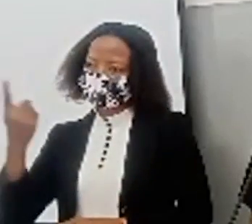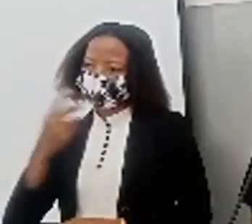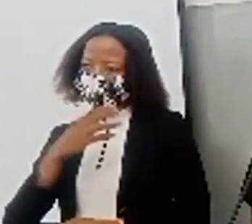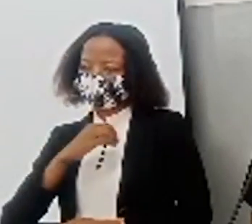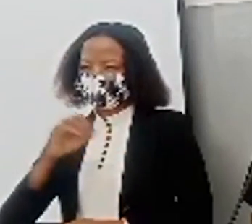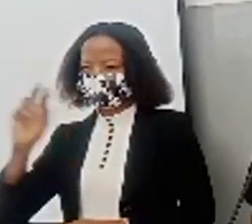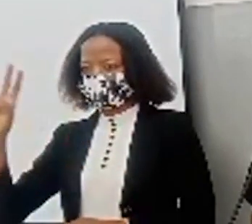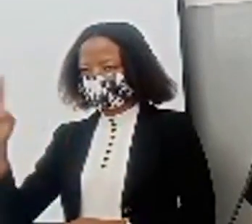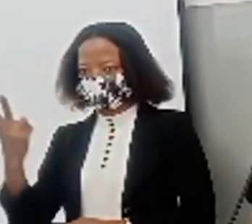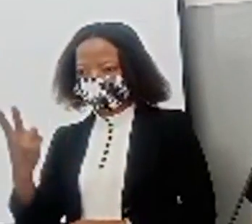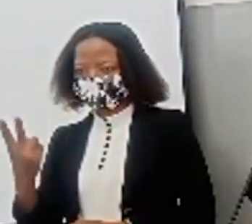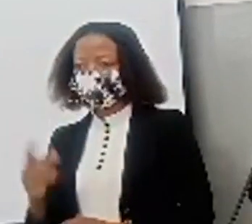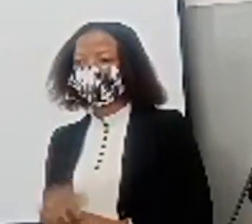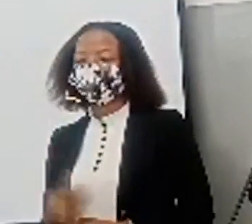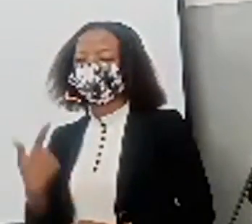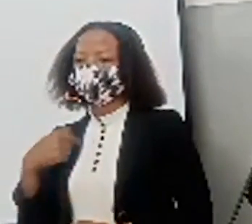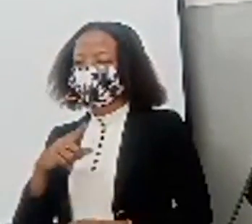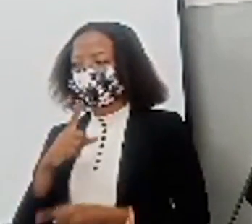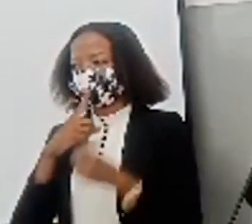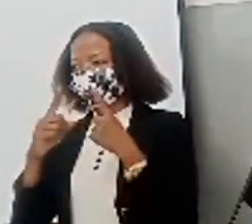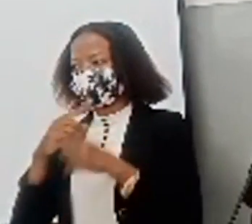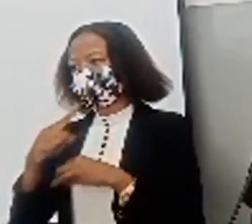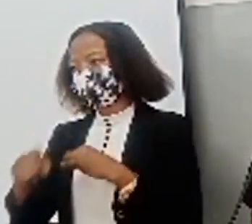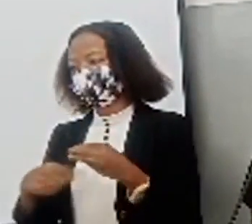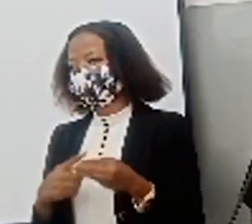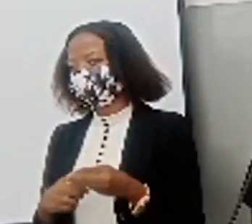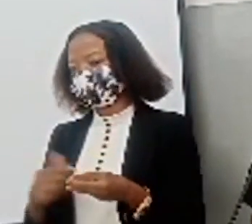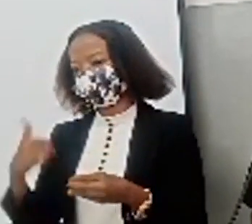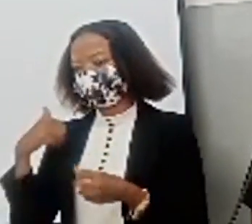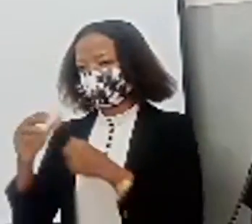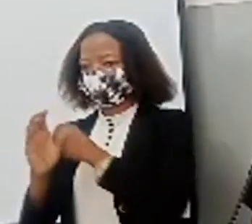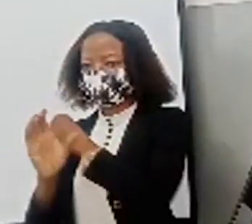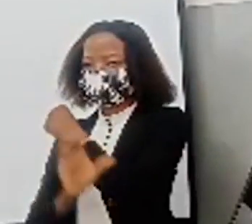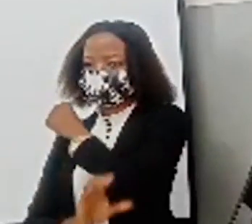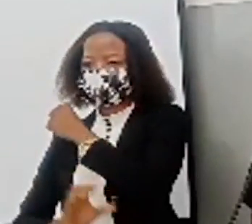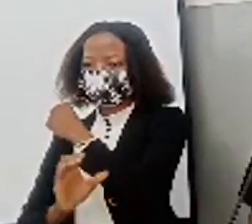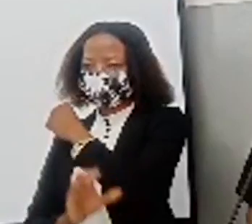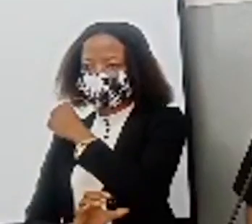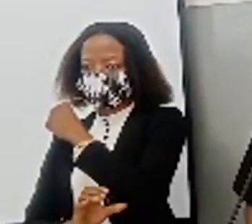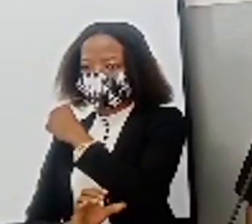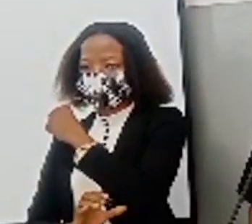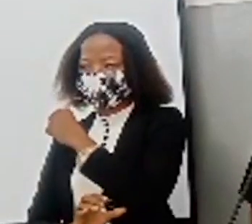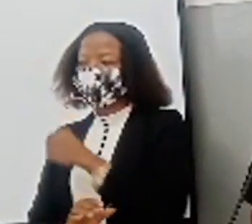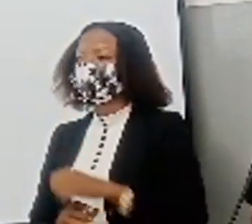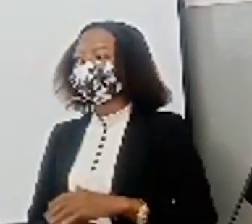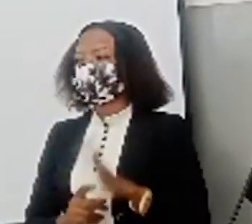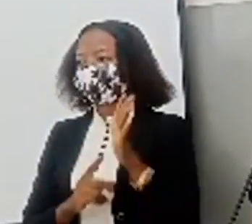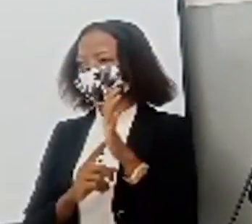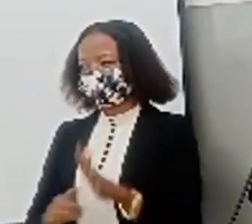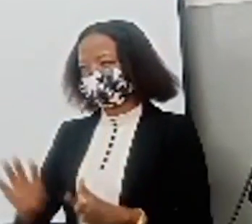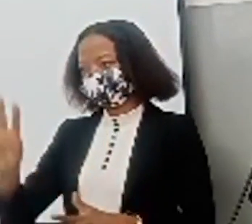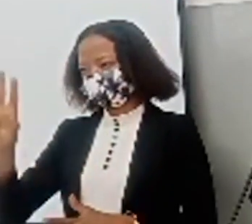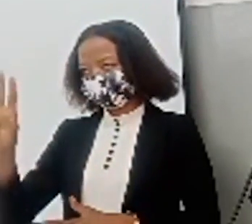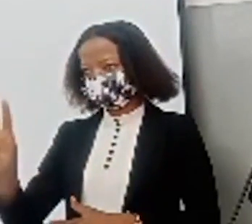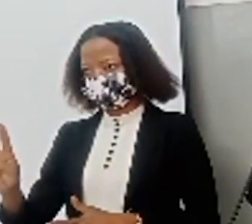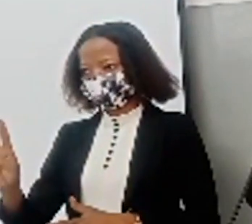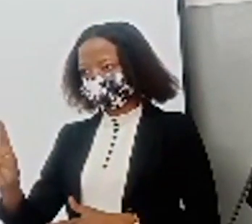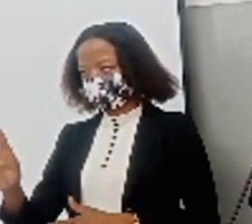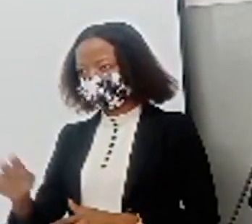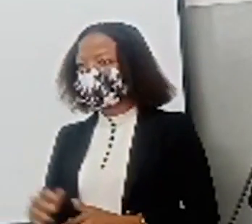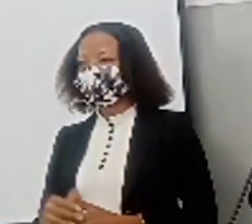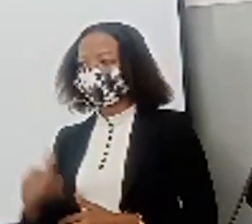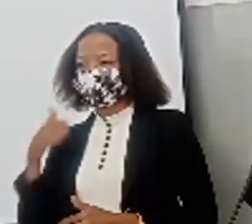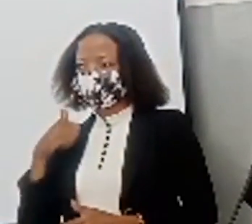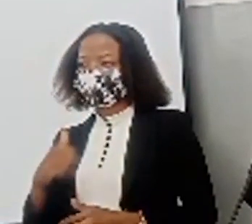wave. And as we are talking about the third wave, some countries are even now projecting a fourth wave, and some are now projecting a